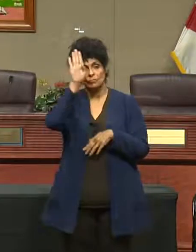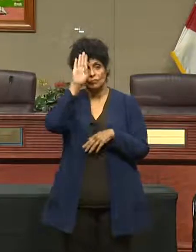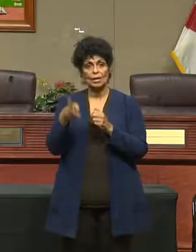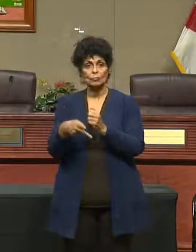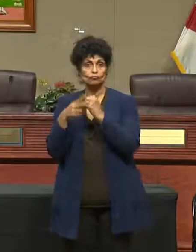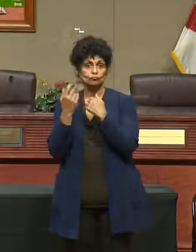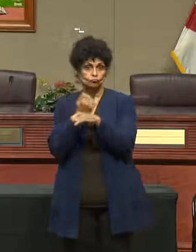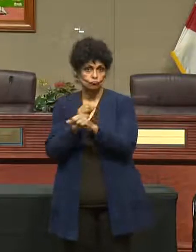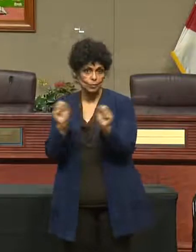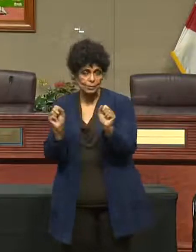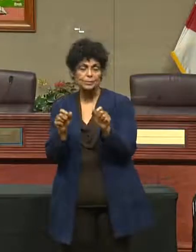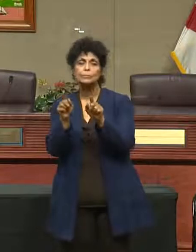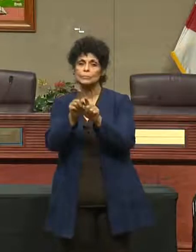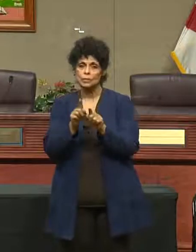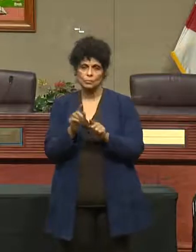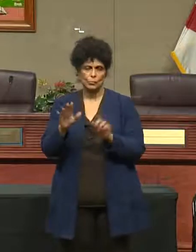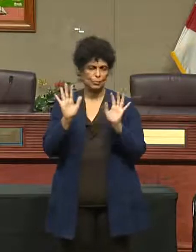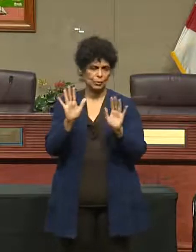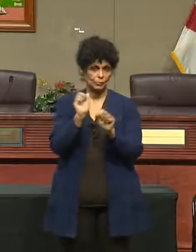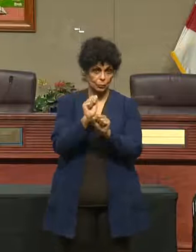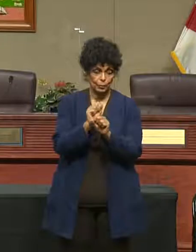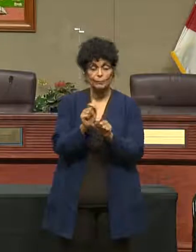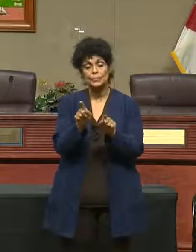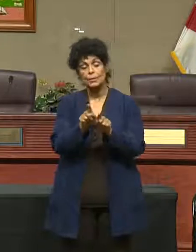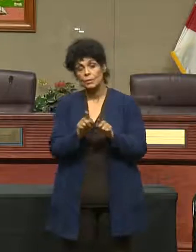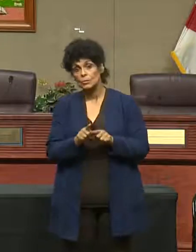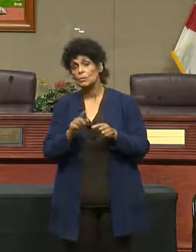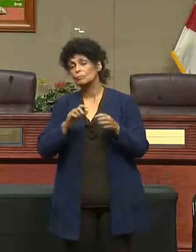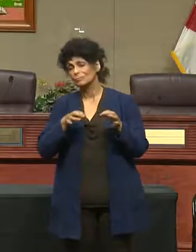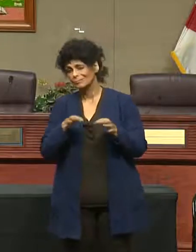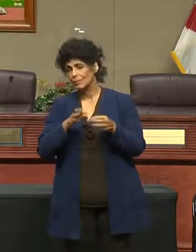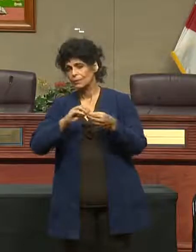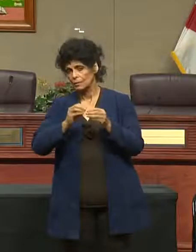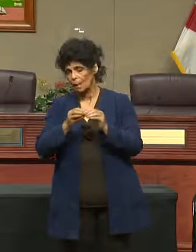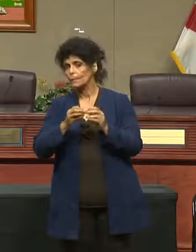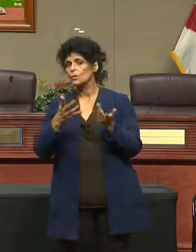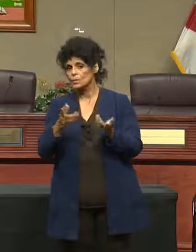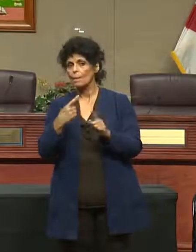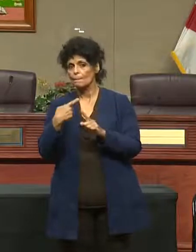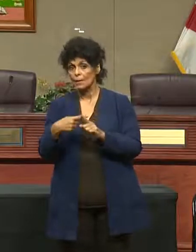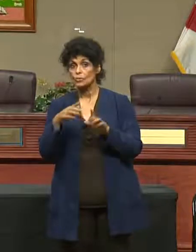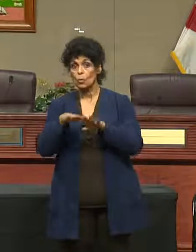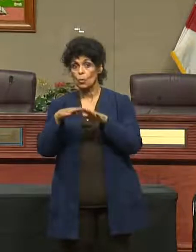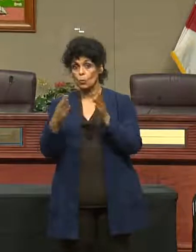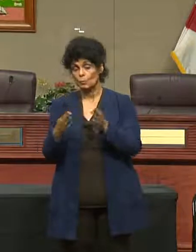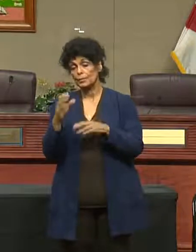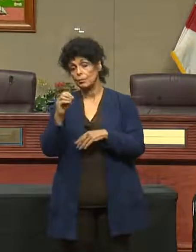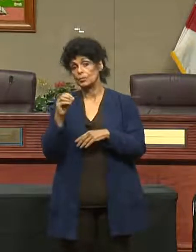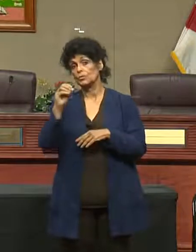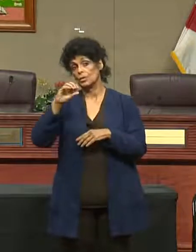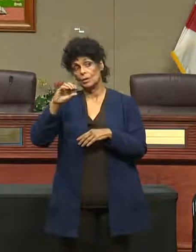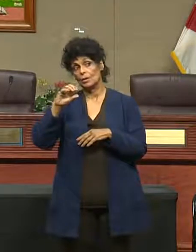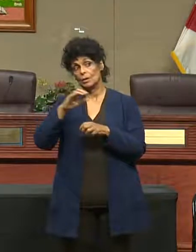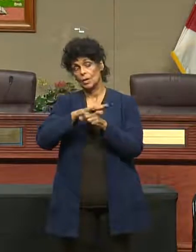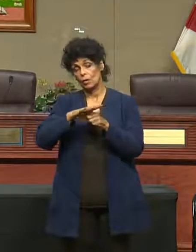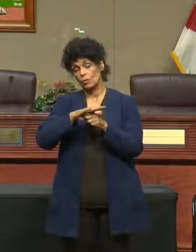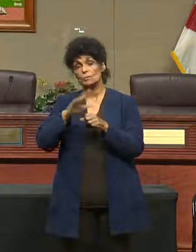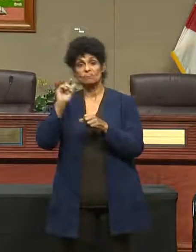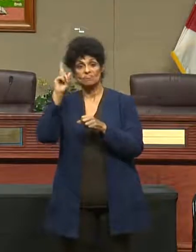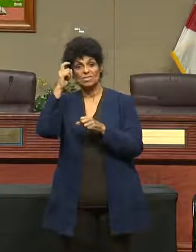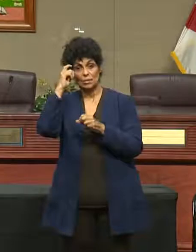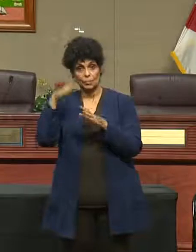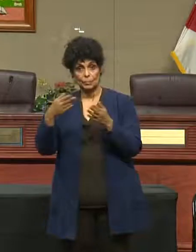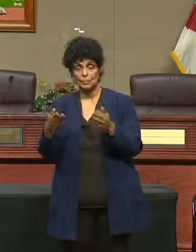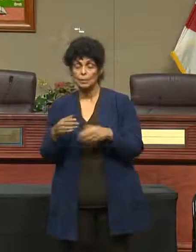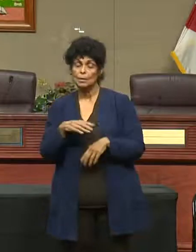discuss our COVID-19 infection numbers, positivity rates, and the reopening of Orange County government. Orlando Mayor Buddy Dyer could